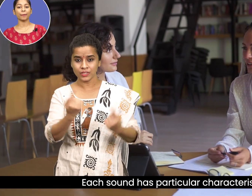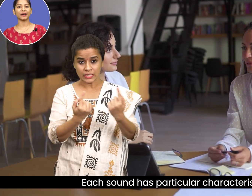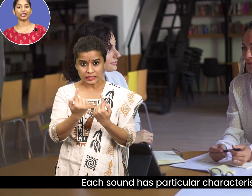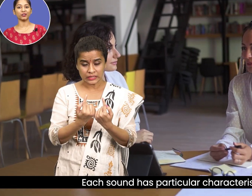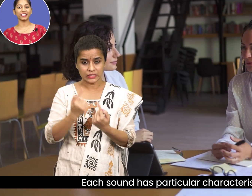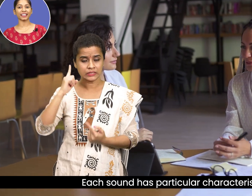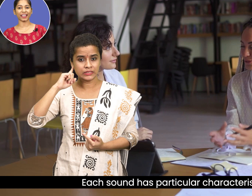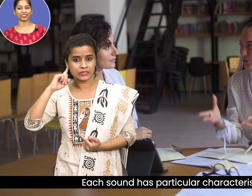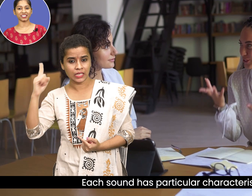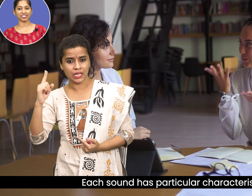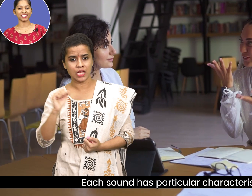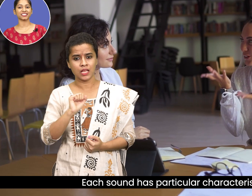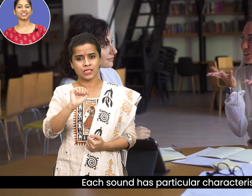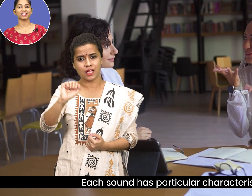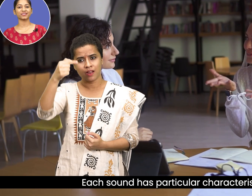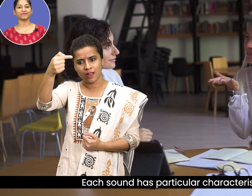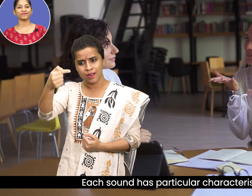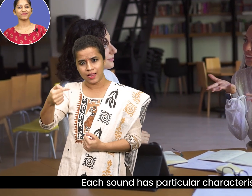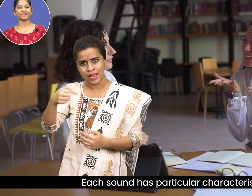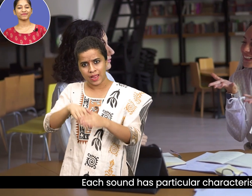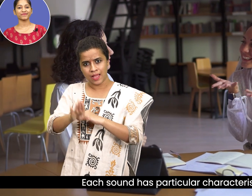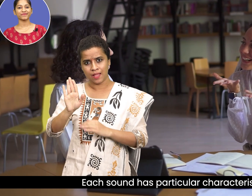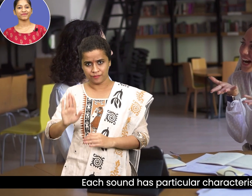has particular characteristics.